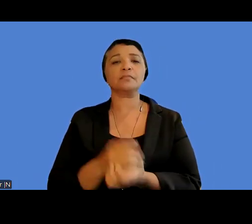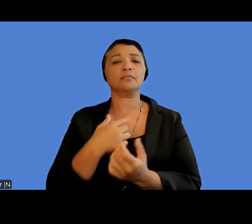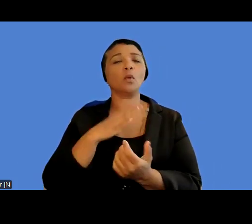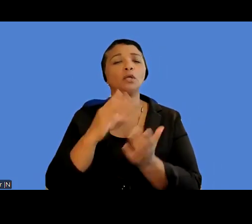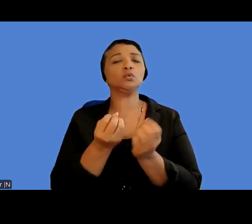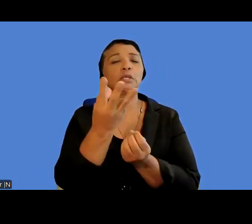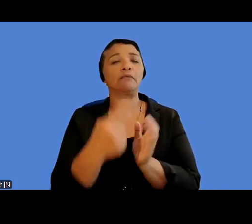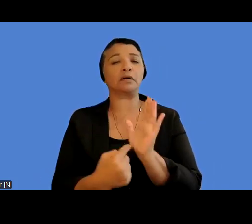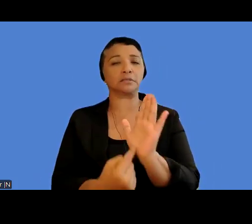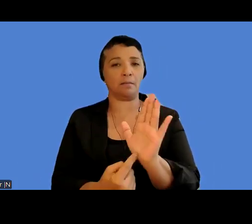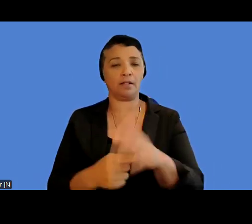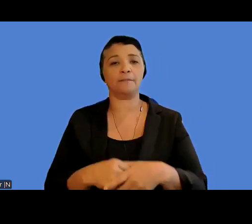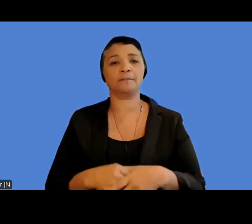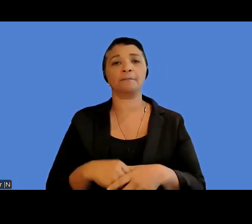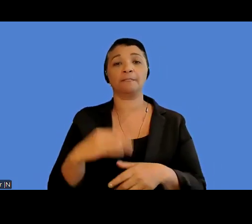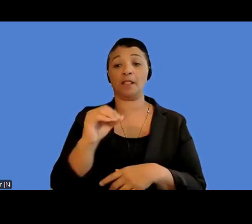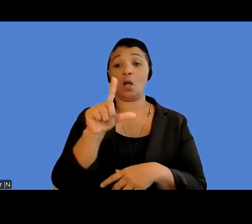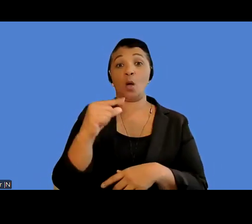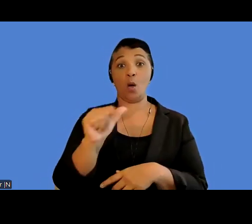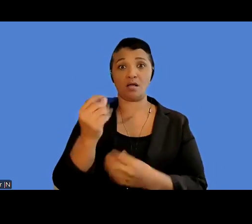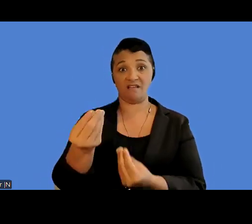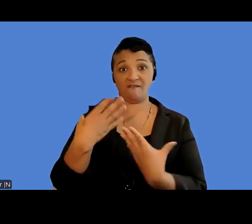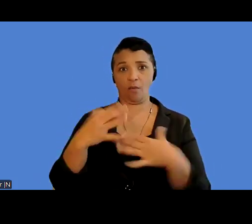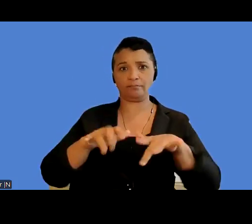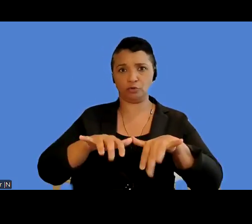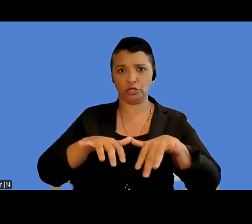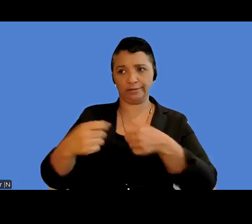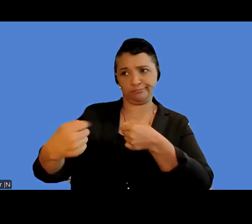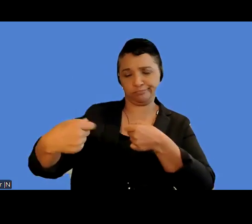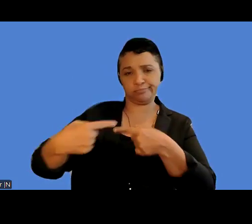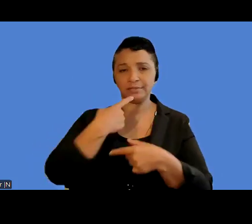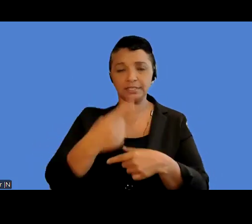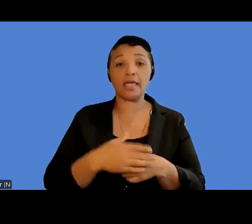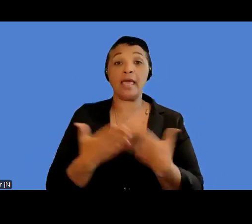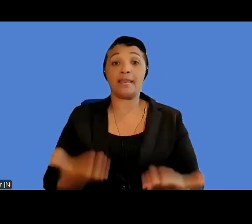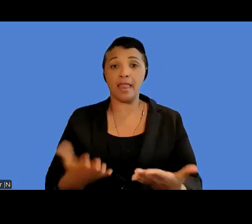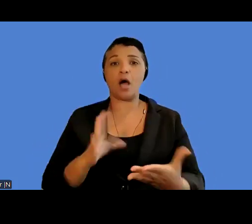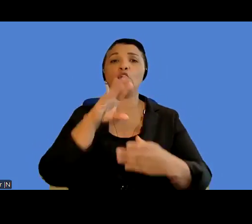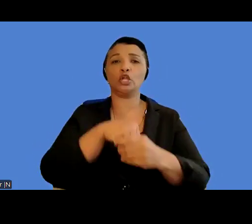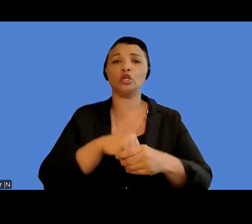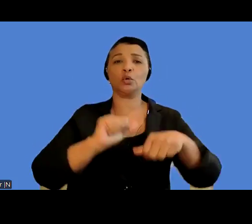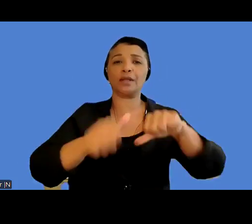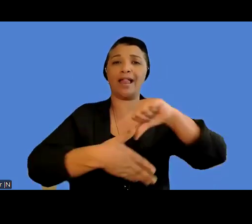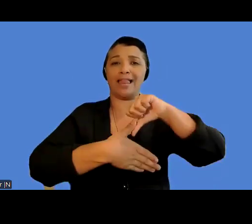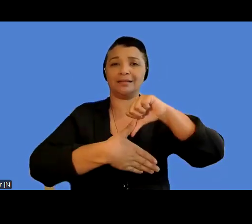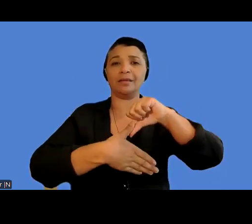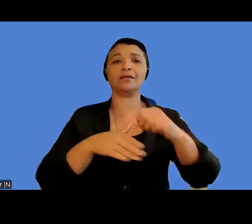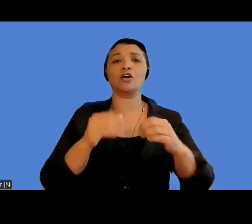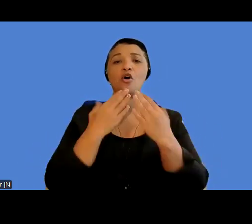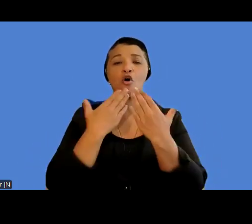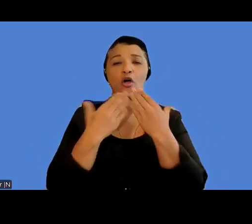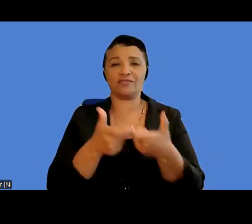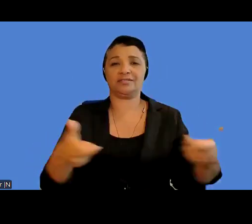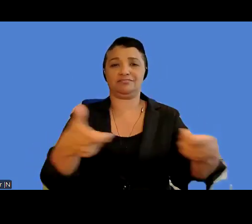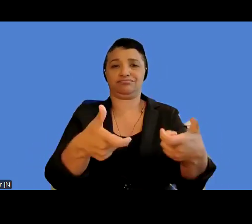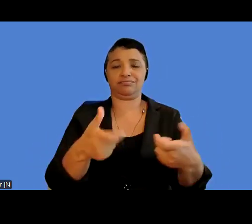example of that, Olga told me in the chat that she's participated in the Latin American Conference of Women, and there are